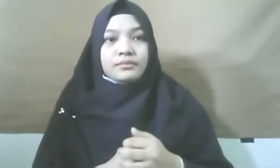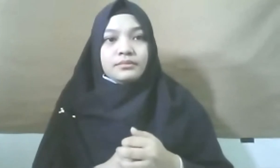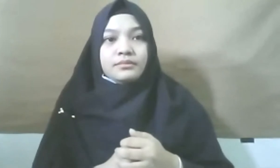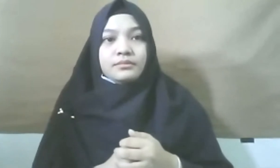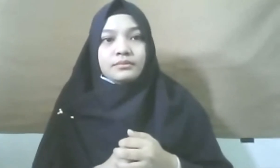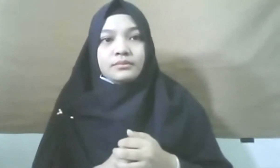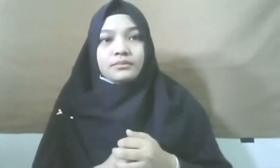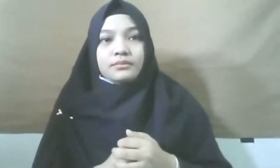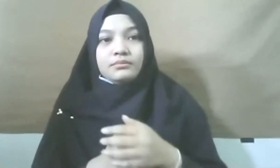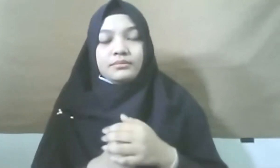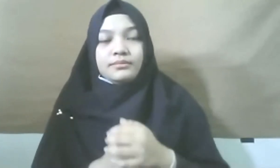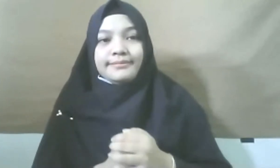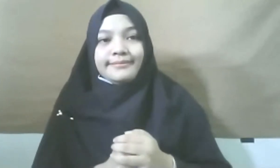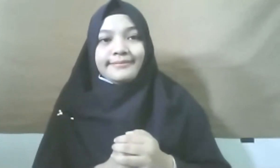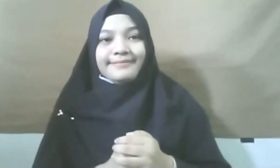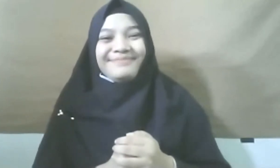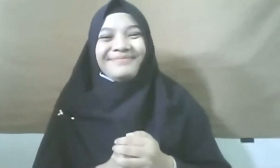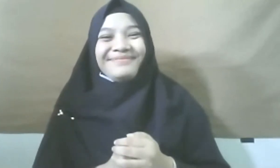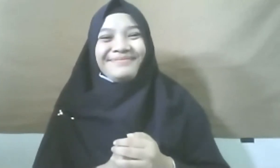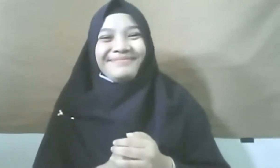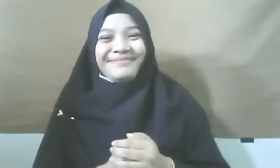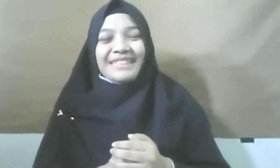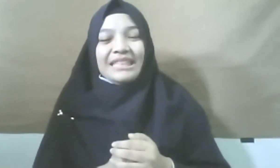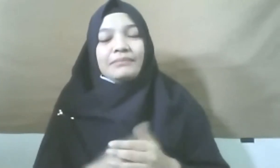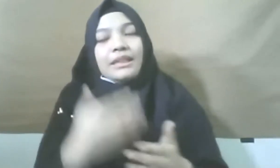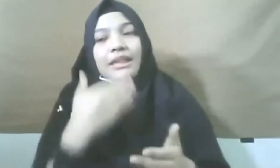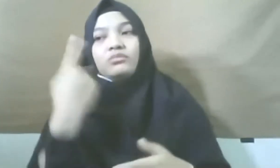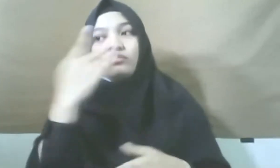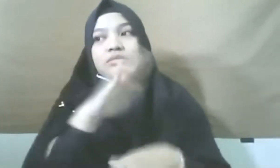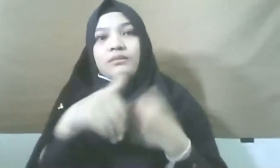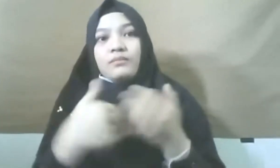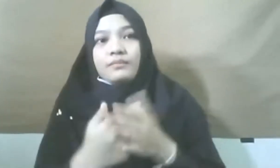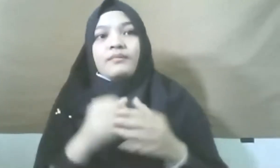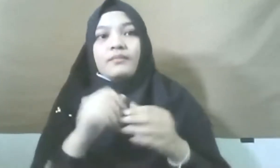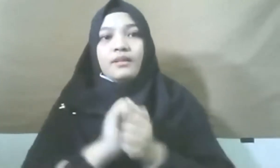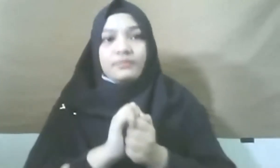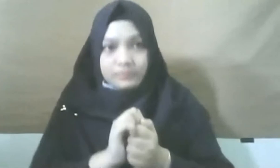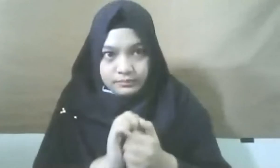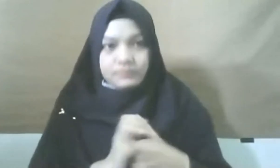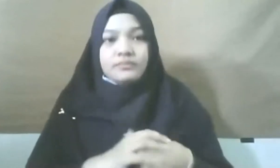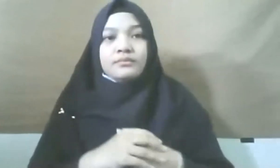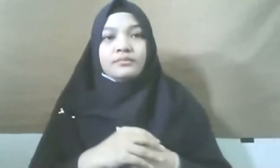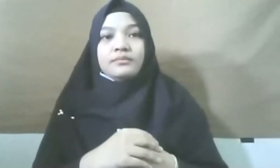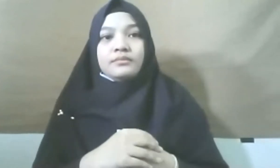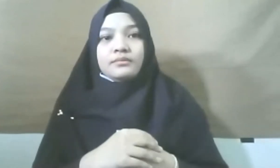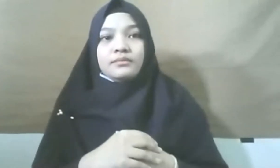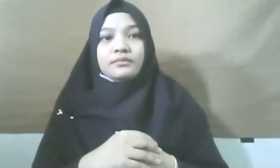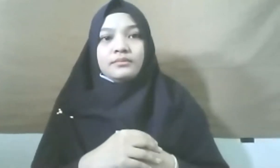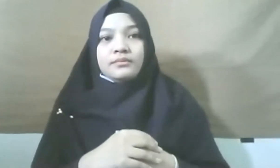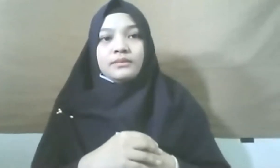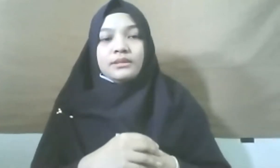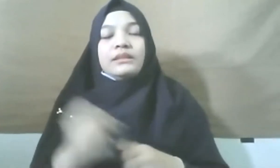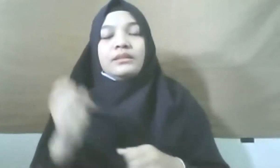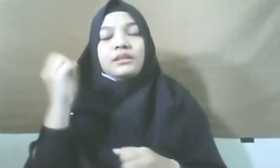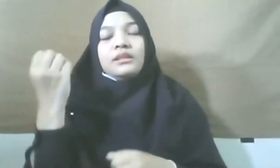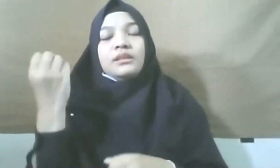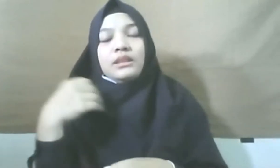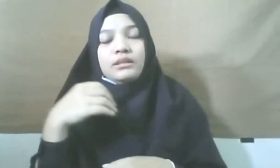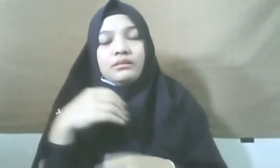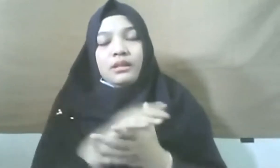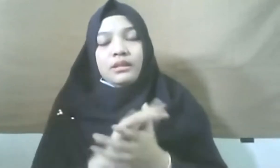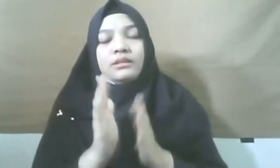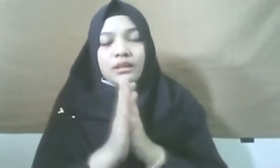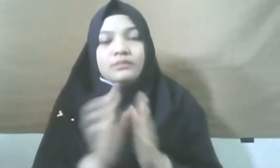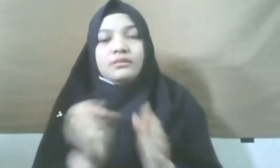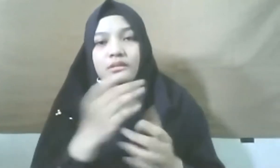our sign language interpreter, Nisrina and Arum, and also our closed